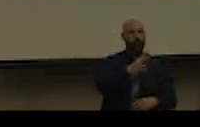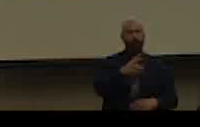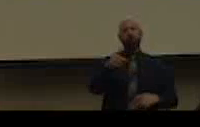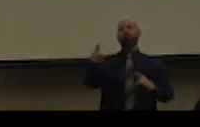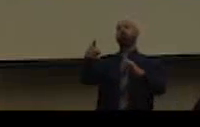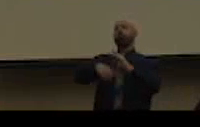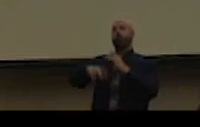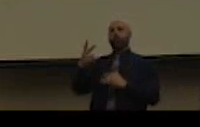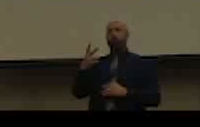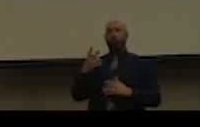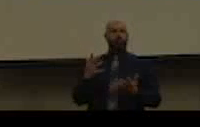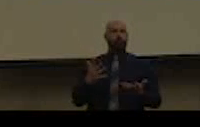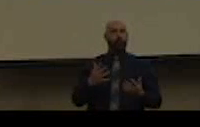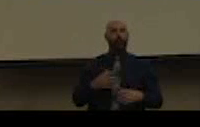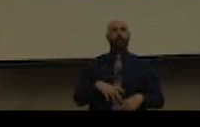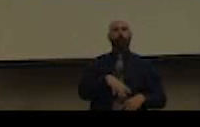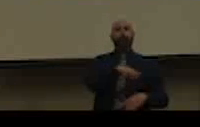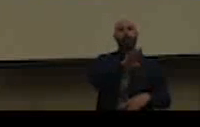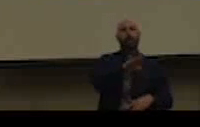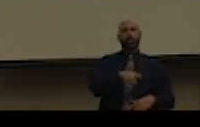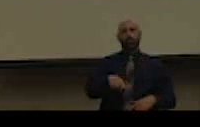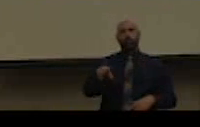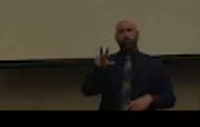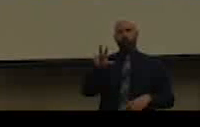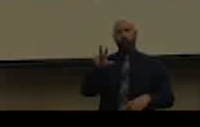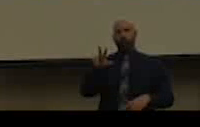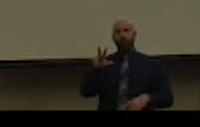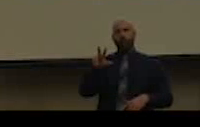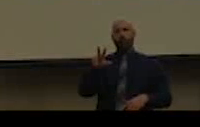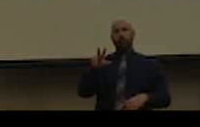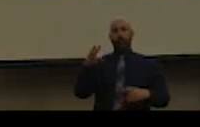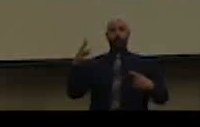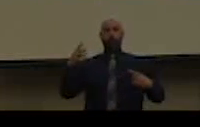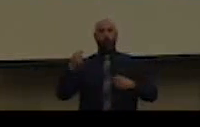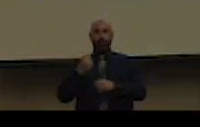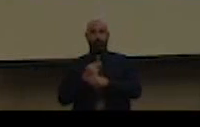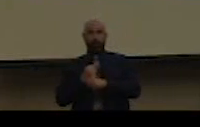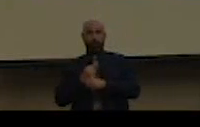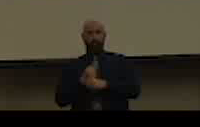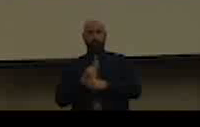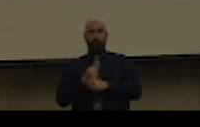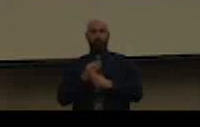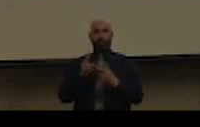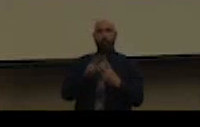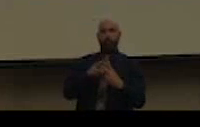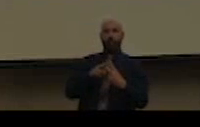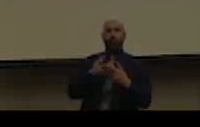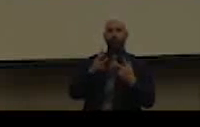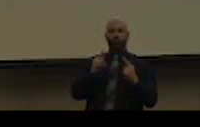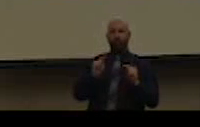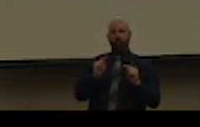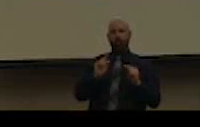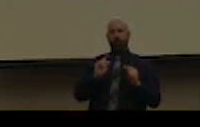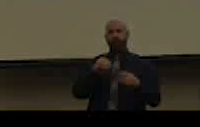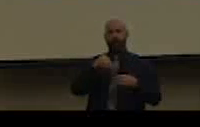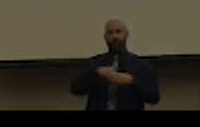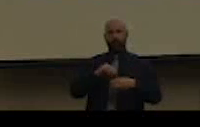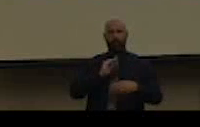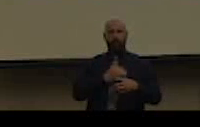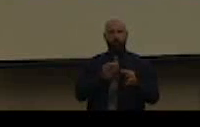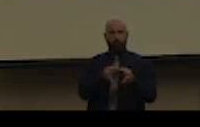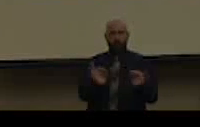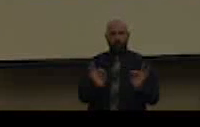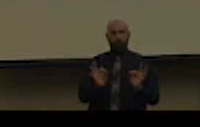But with B to 3 and you know, into the 4th year, I think we need to have and try to, in our language, get